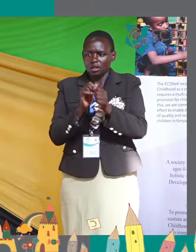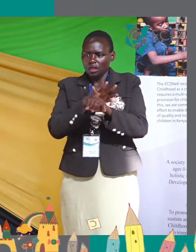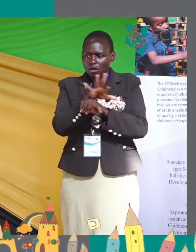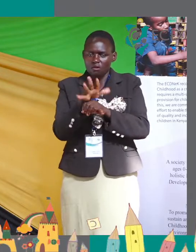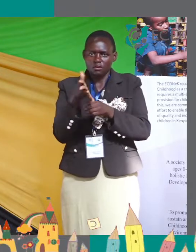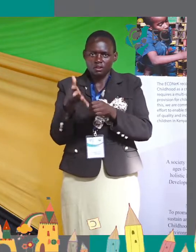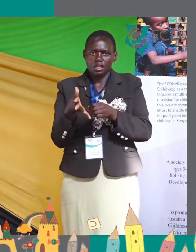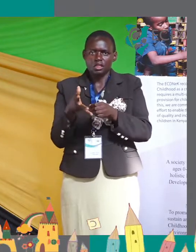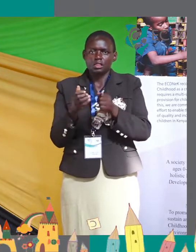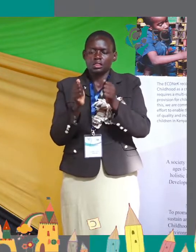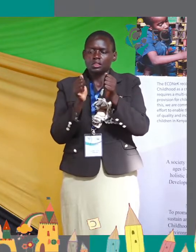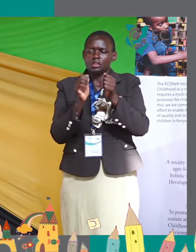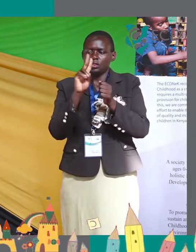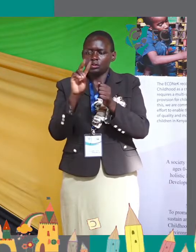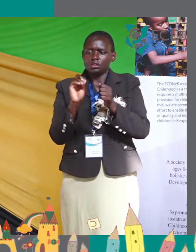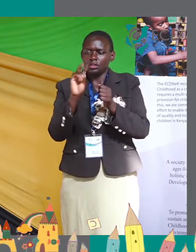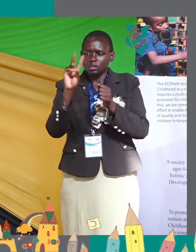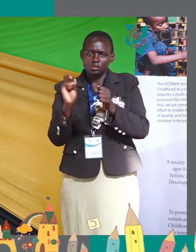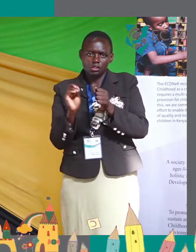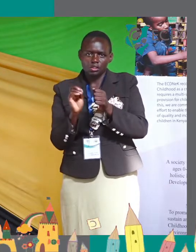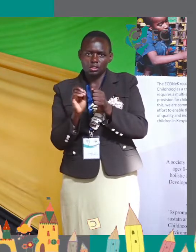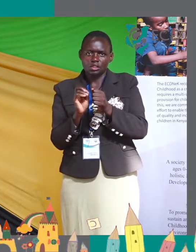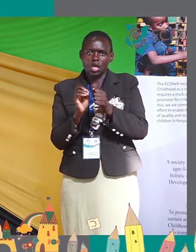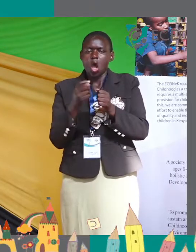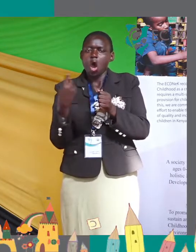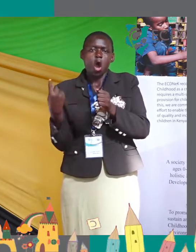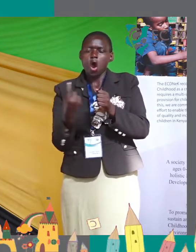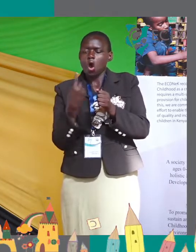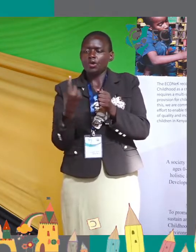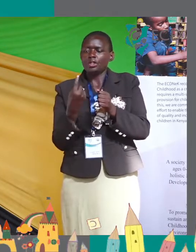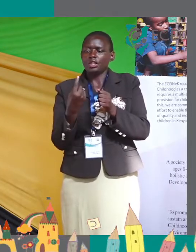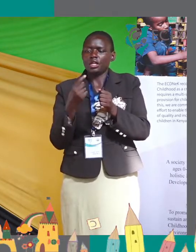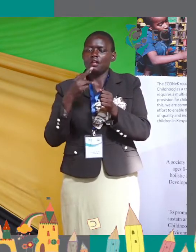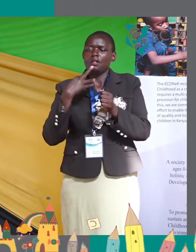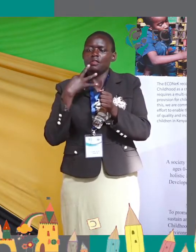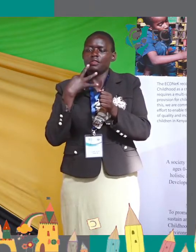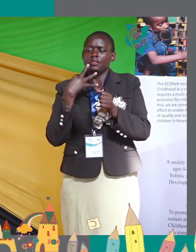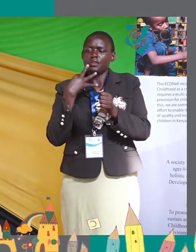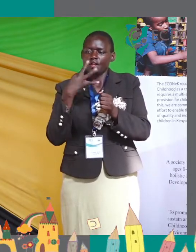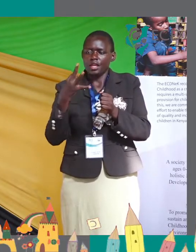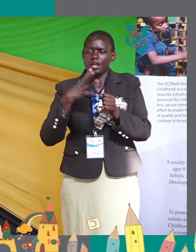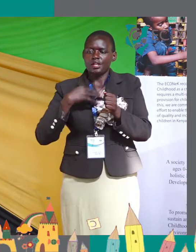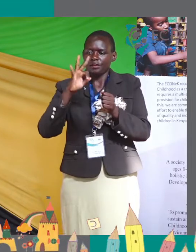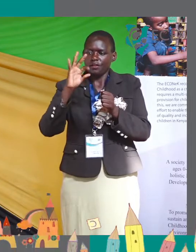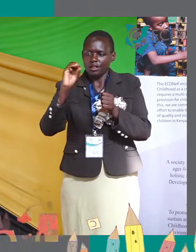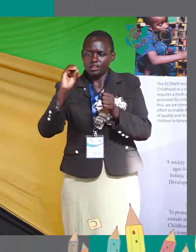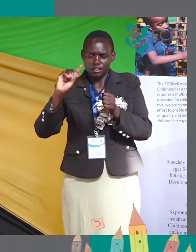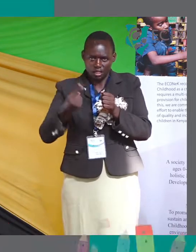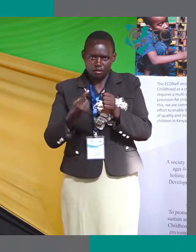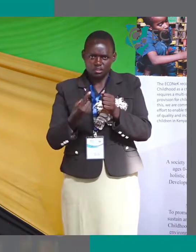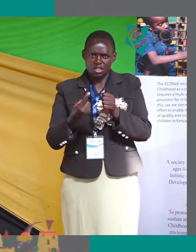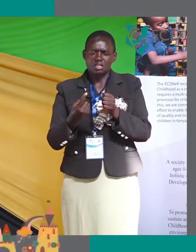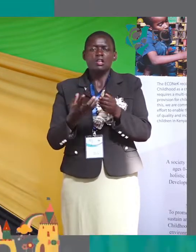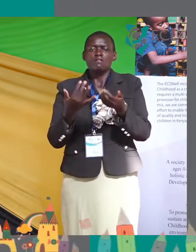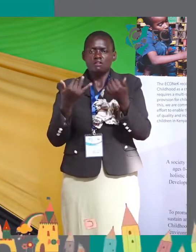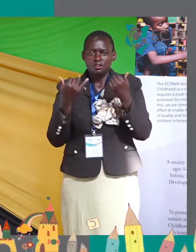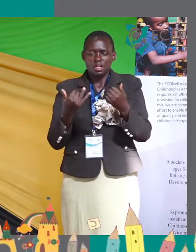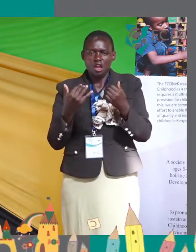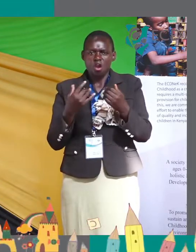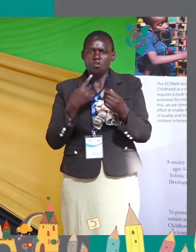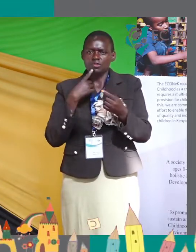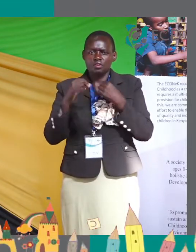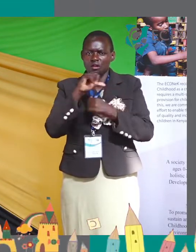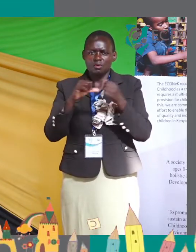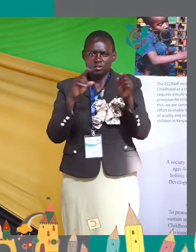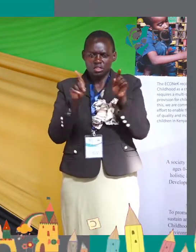year 2019-2020, there were only 330,000 who are pregnant. We still blame to date teenage